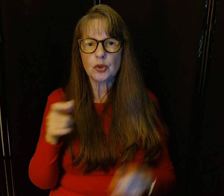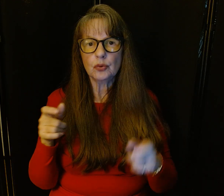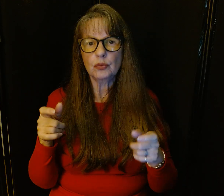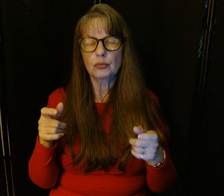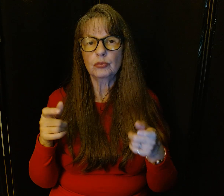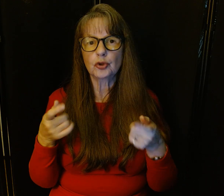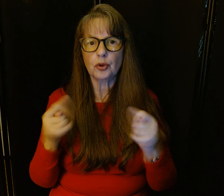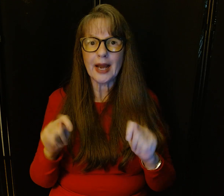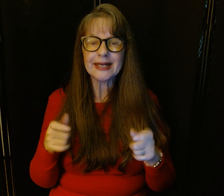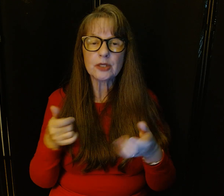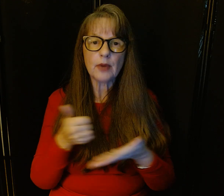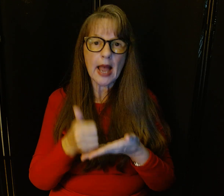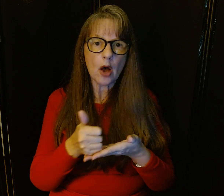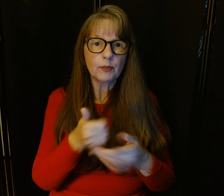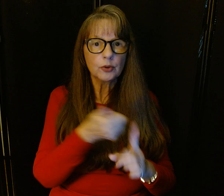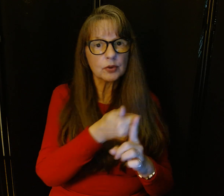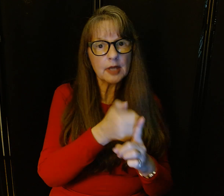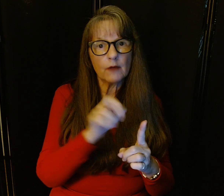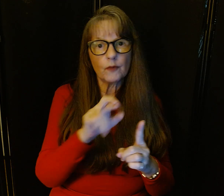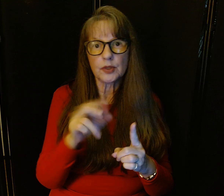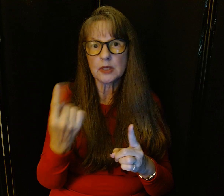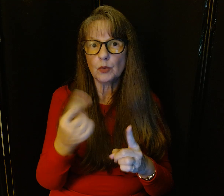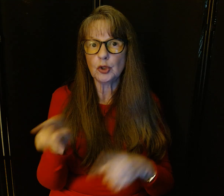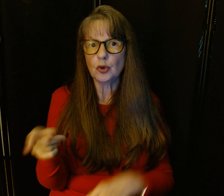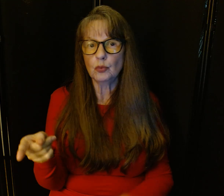to try to help yourself or someone